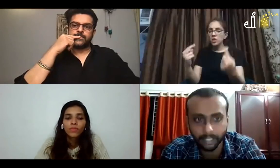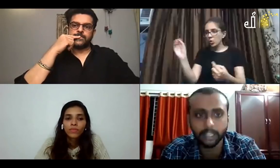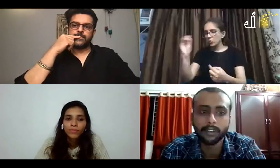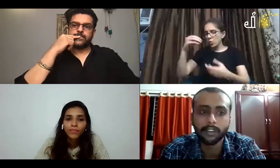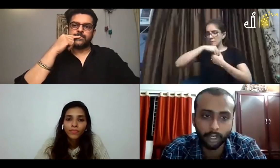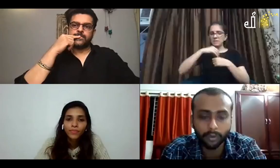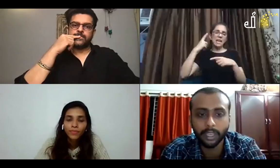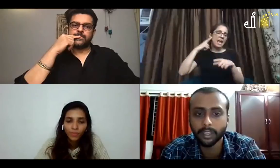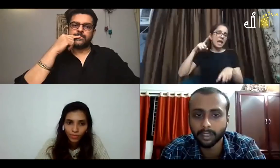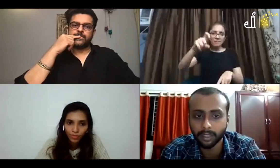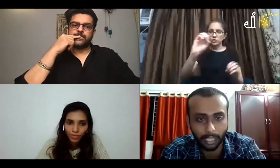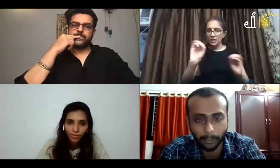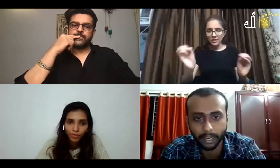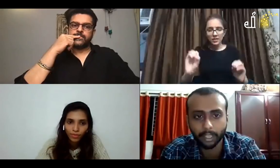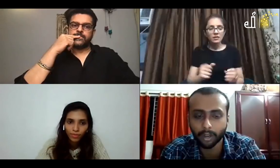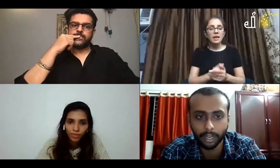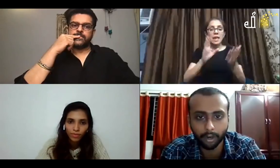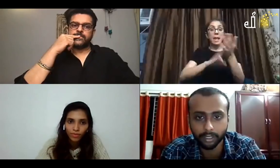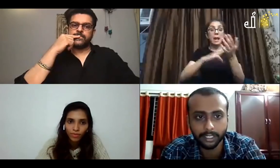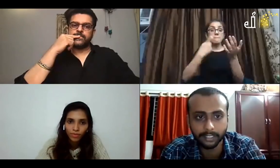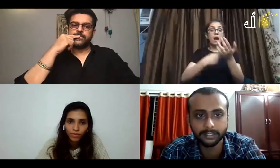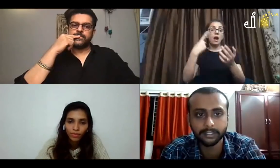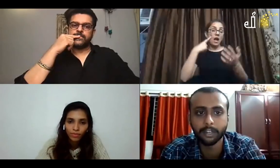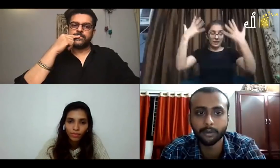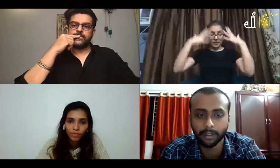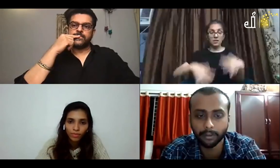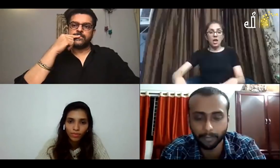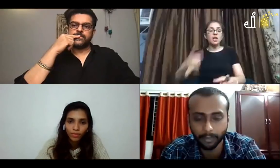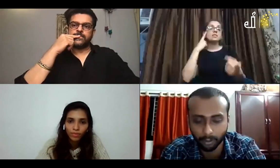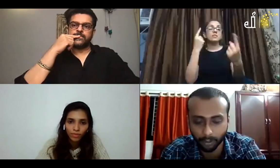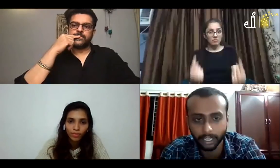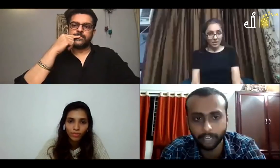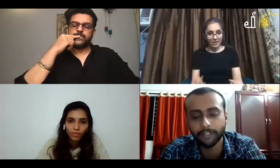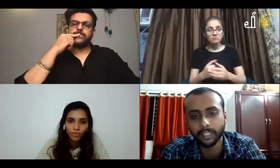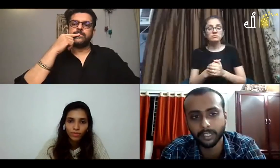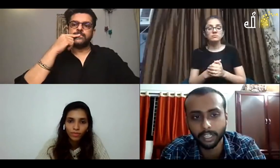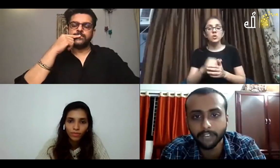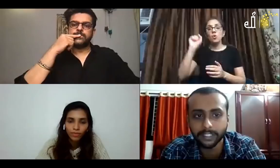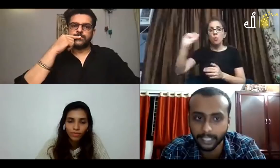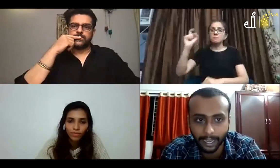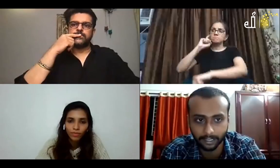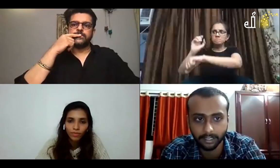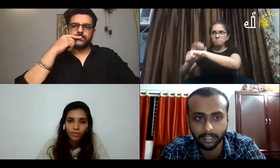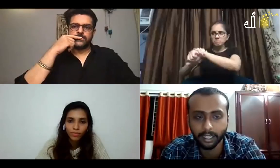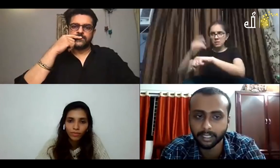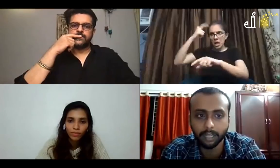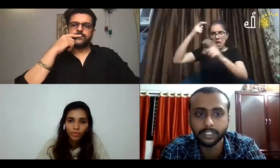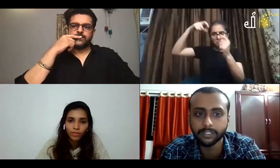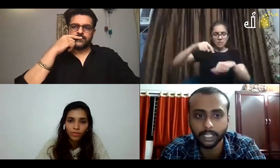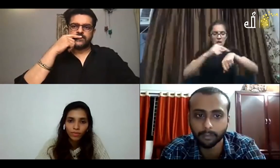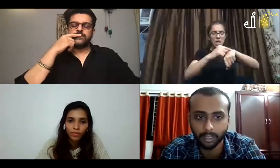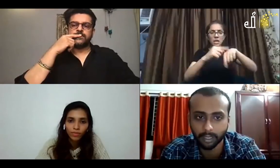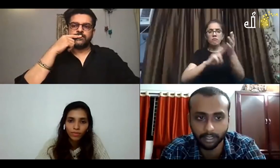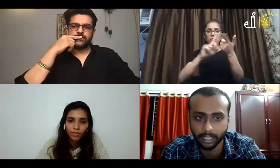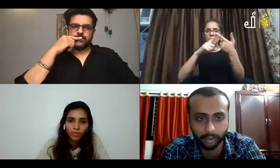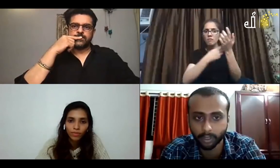infection, will do a MRI or radiological tests and to identify whether the nerve is intact and the nerve is